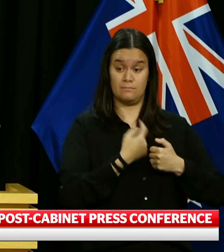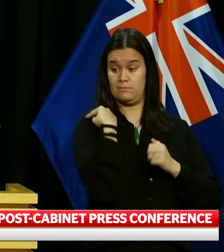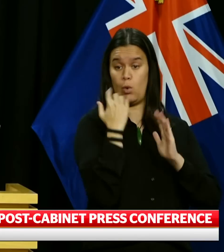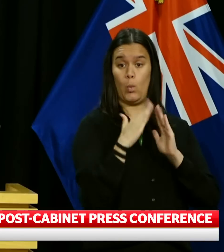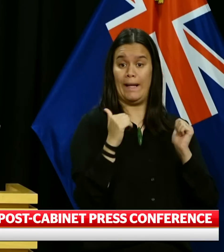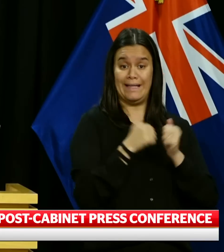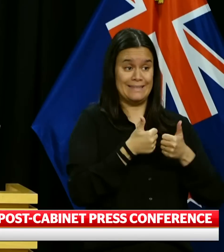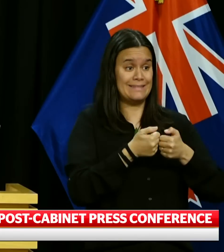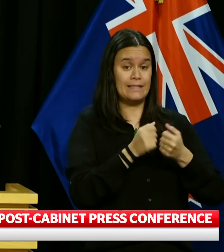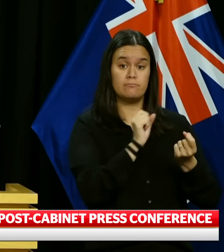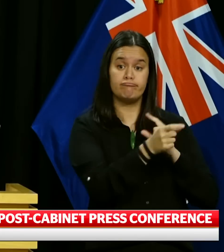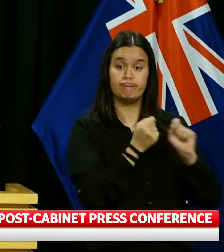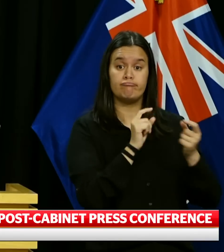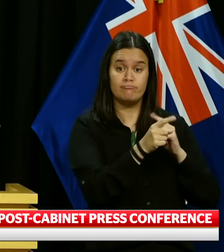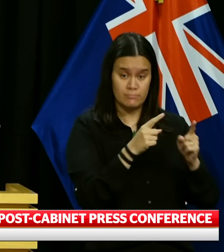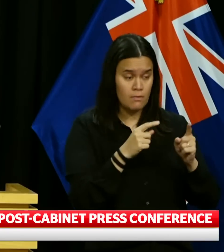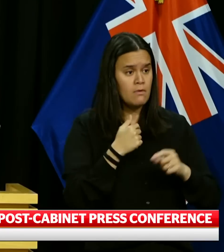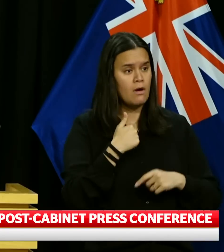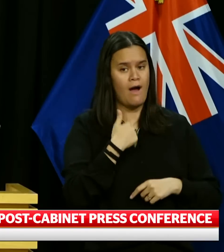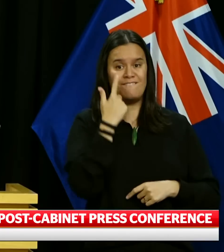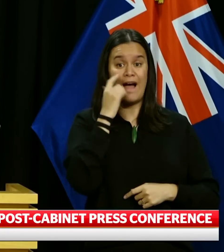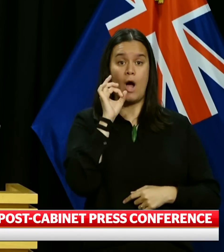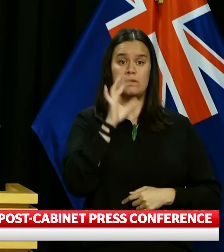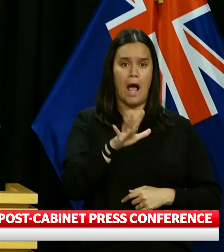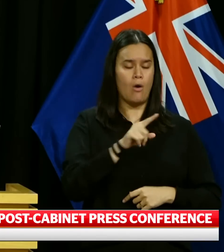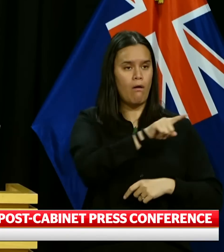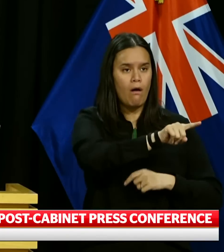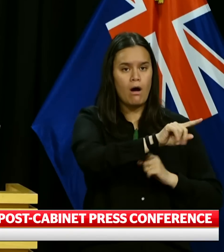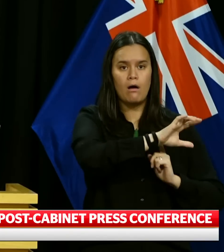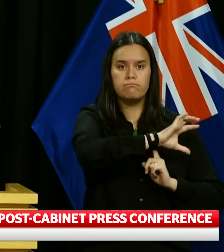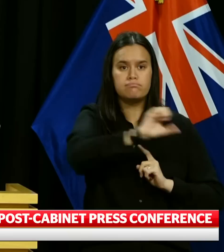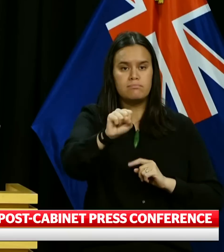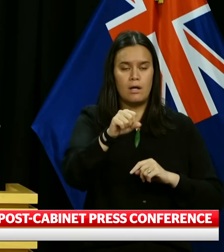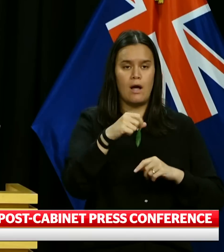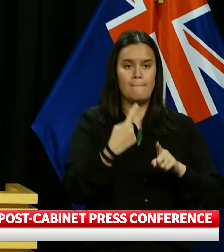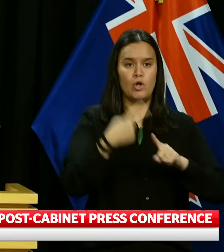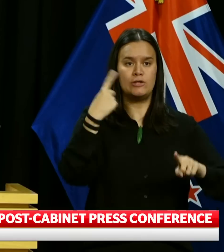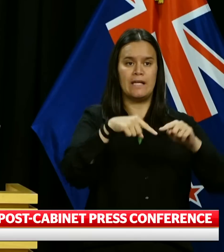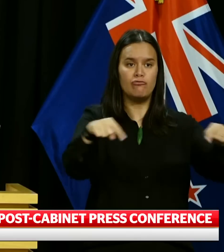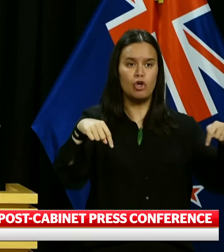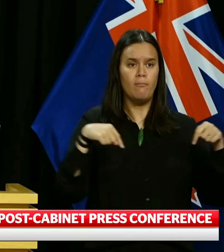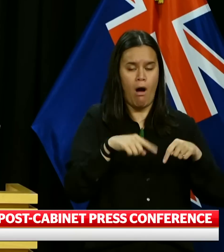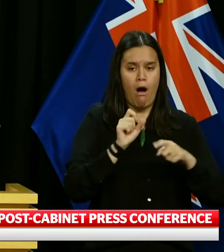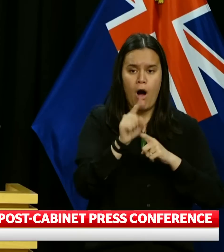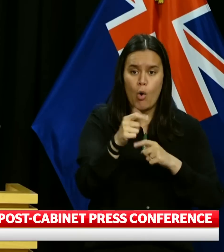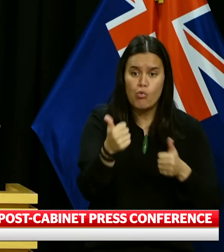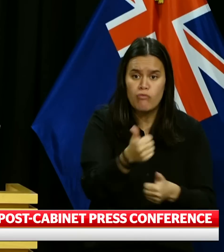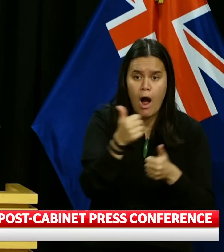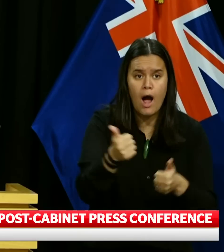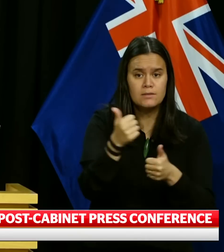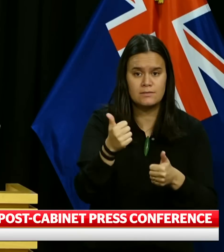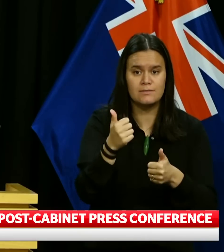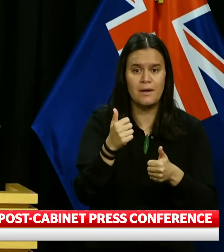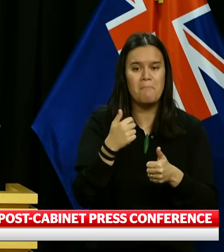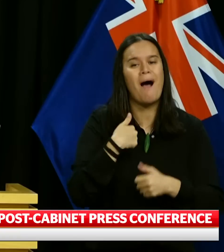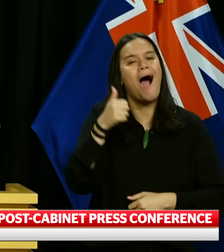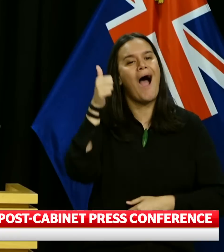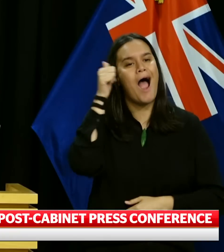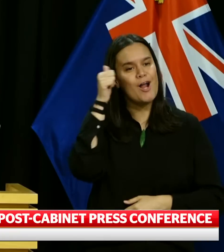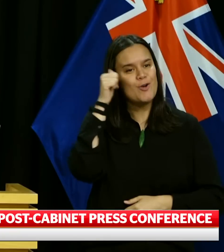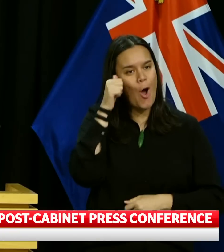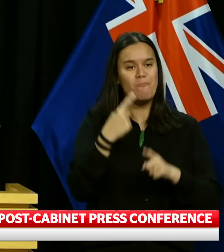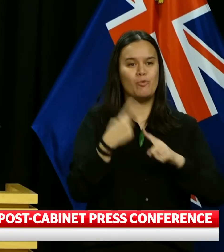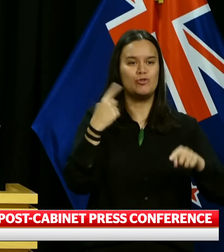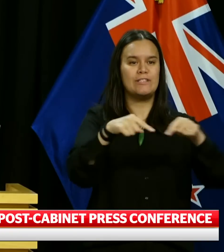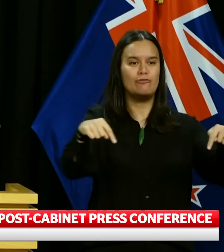when I discovered that she was at A&E. I didn't speak to her on the phone because I know, when you're sitting at A&E, a whole lot of phone calls isn't